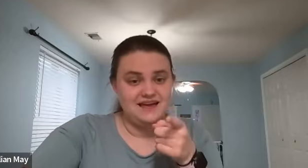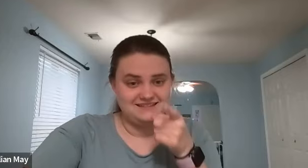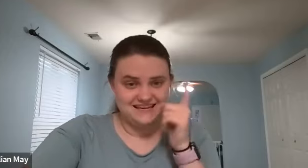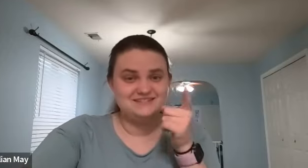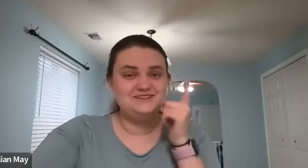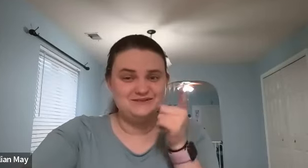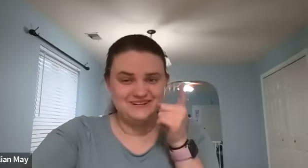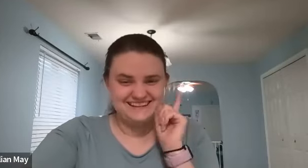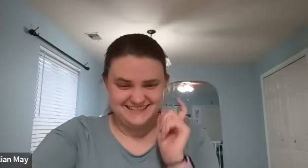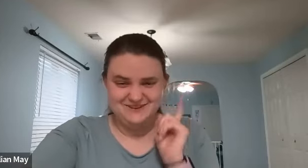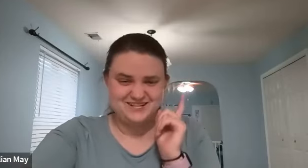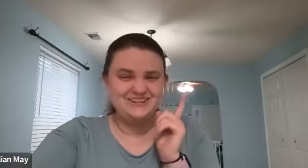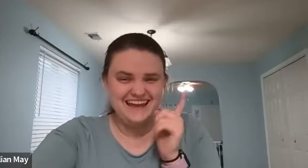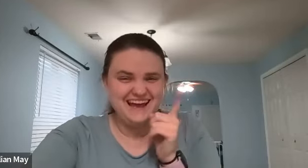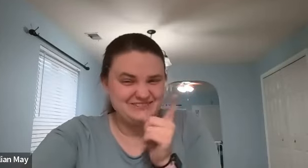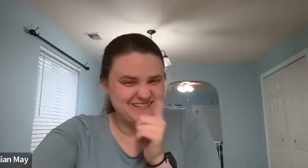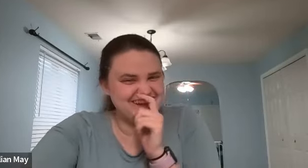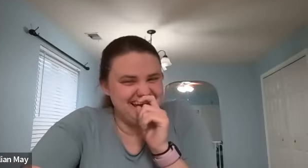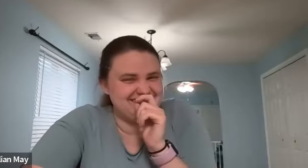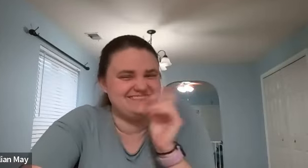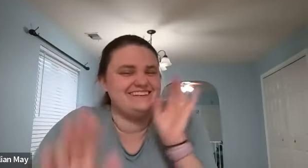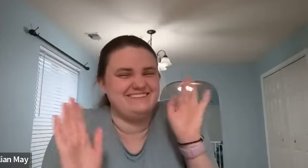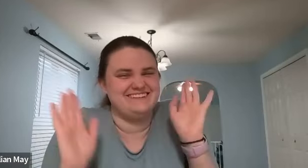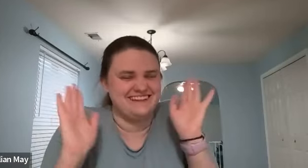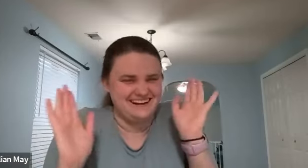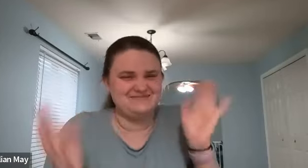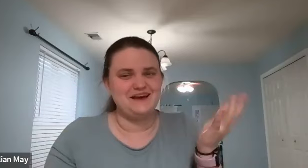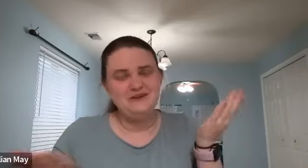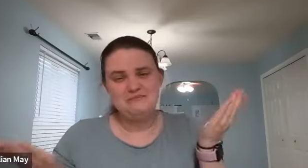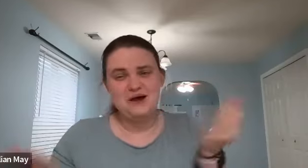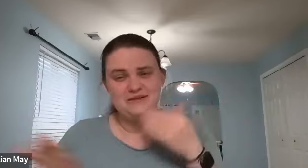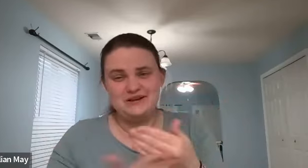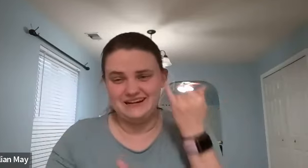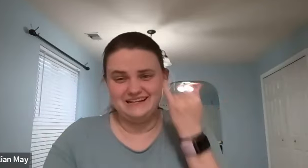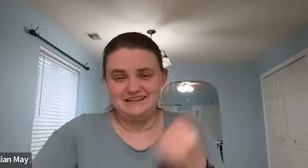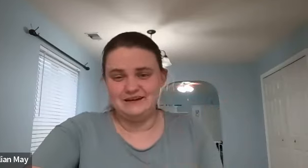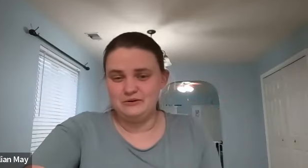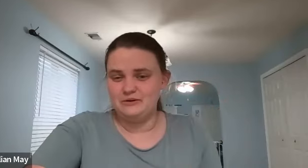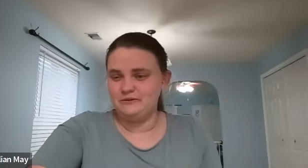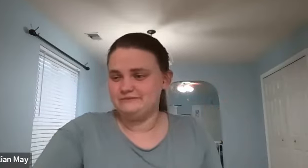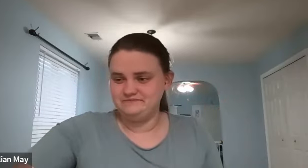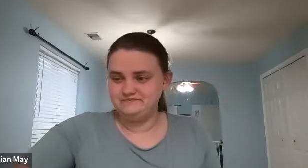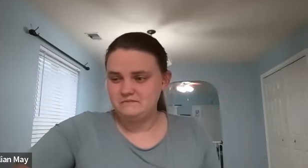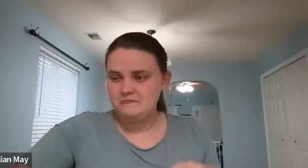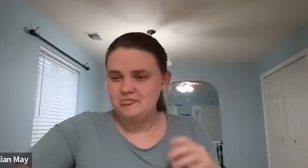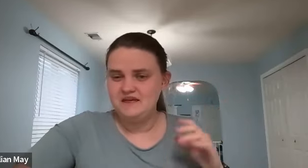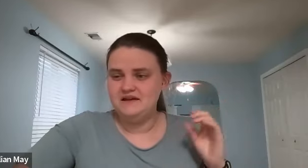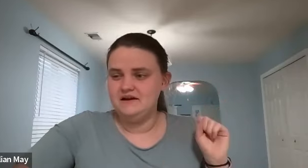Yes, that's a good one, especially after last week and what we were talking about. Probably a good idea. Oh,